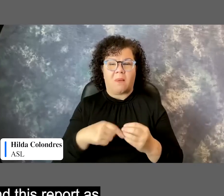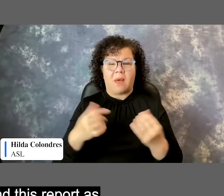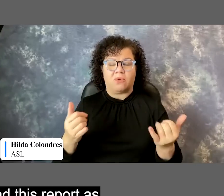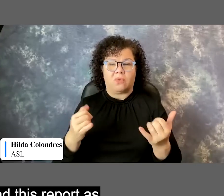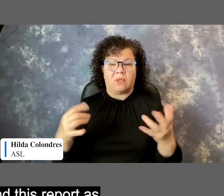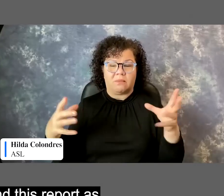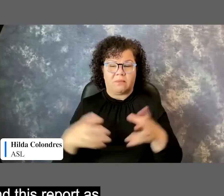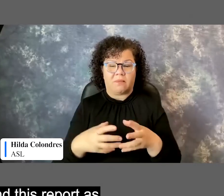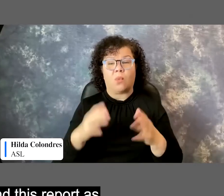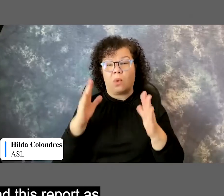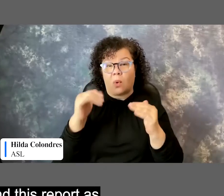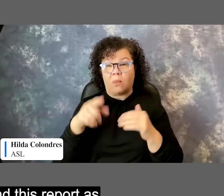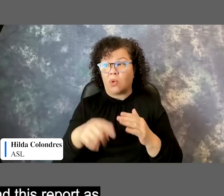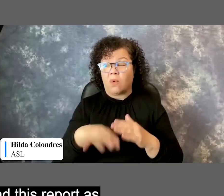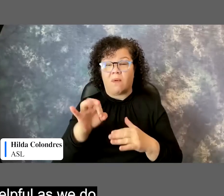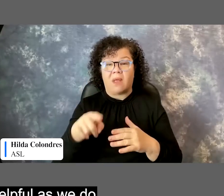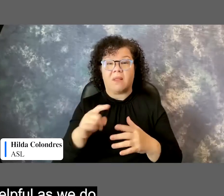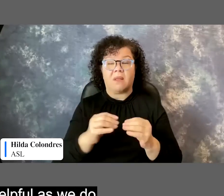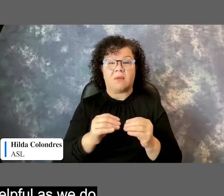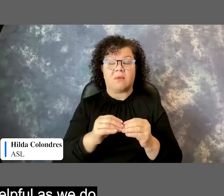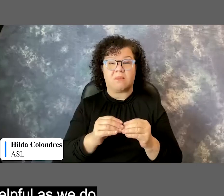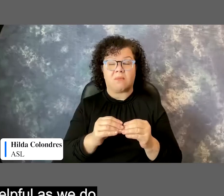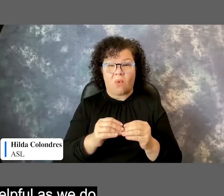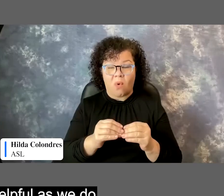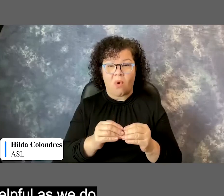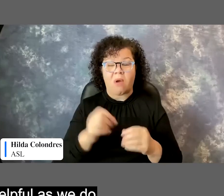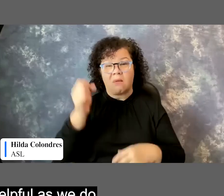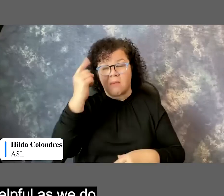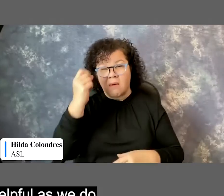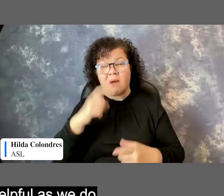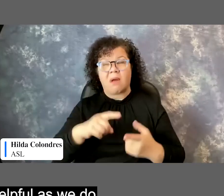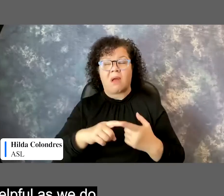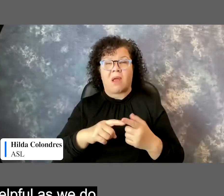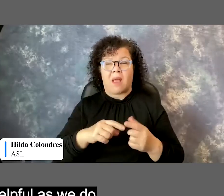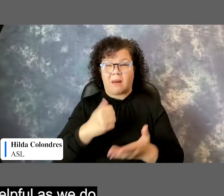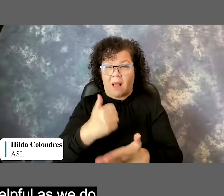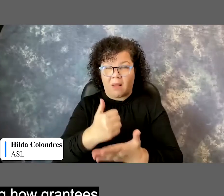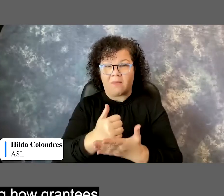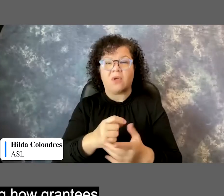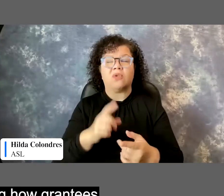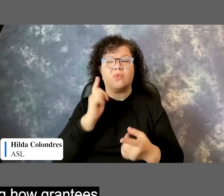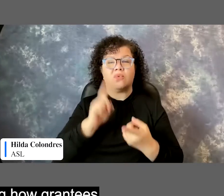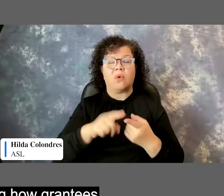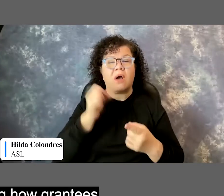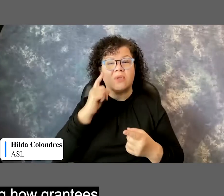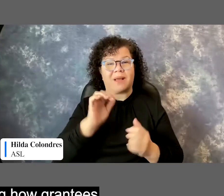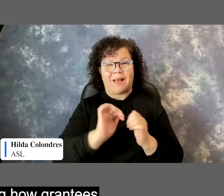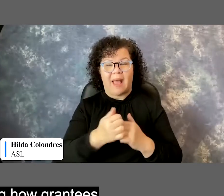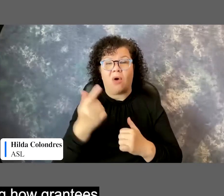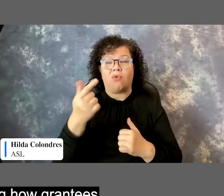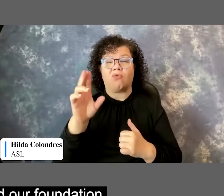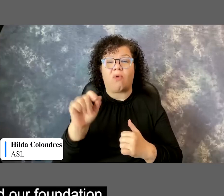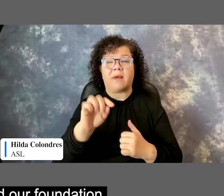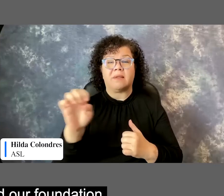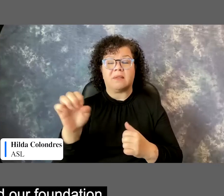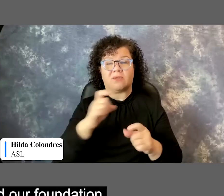this report as insightful and helpful as we do in understanding how grantees have experienced our foundation.